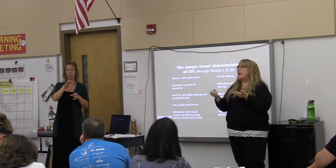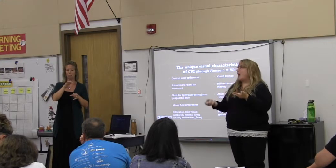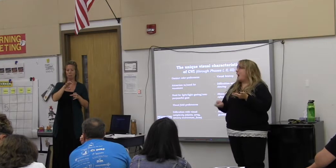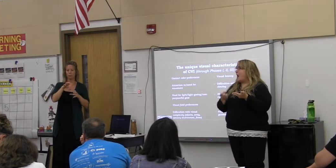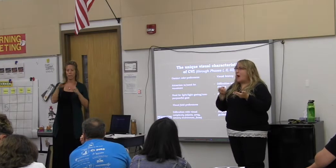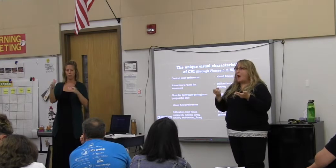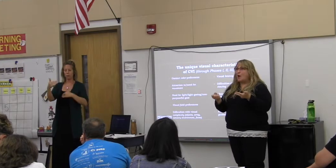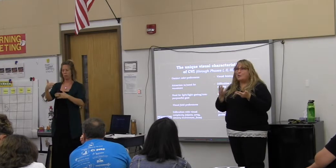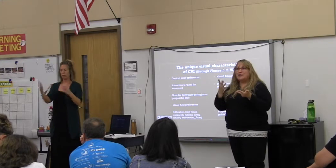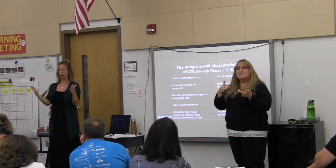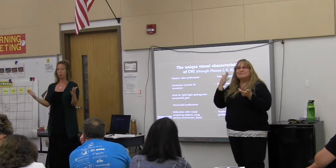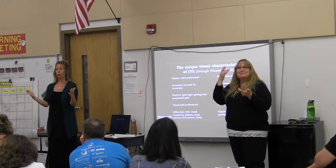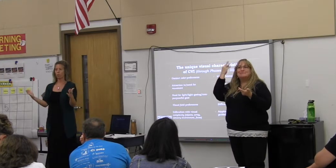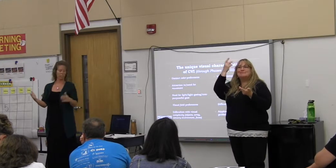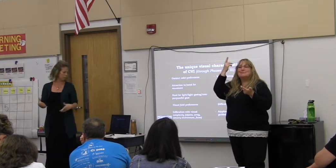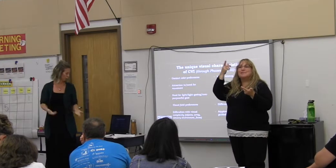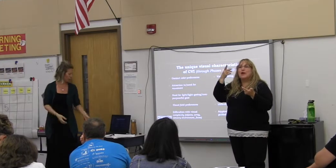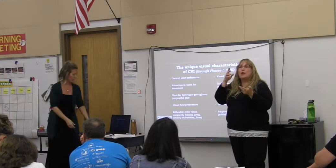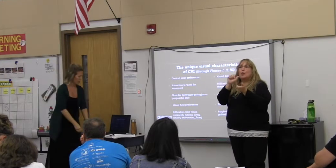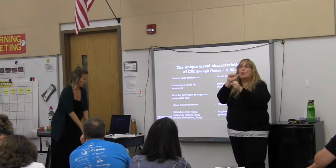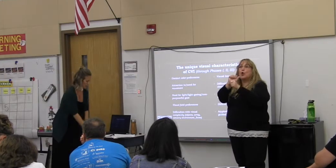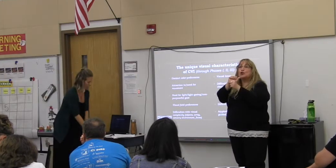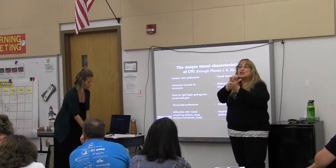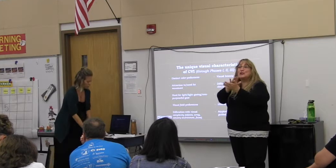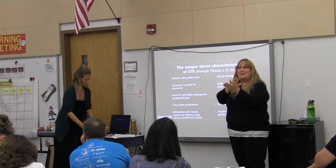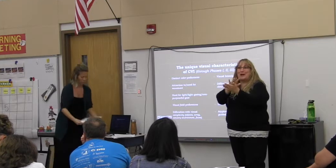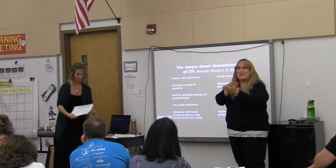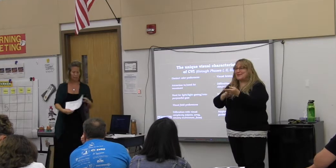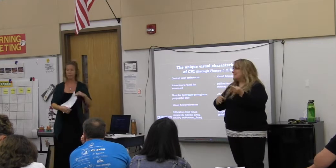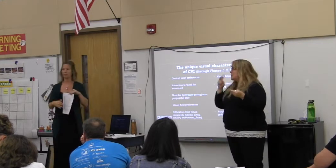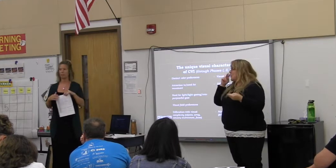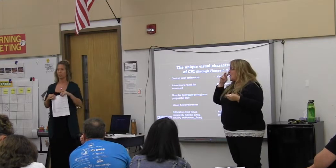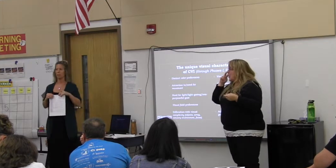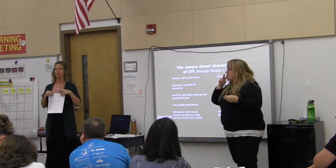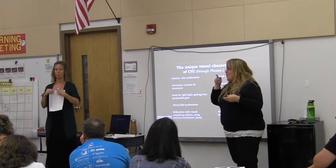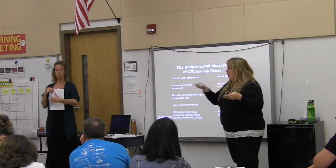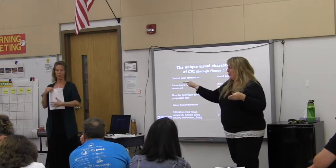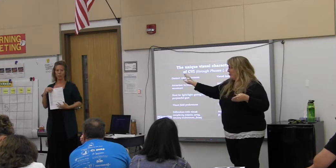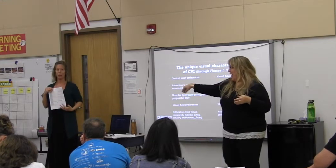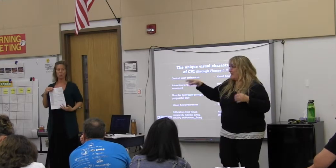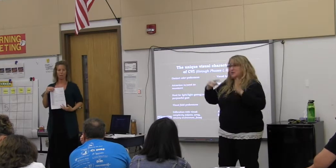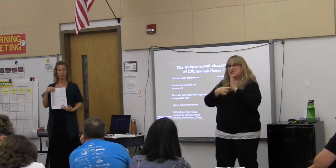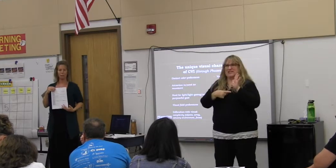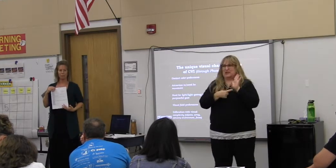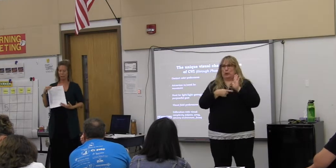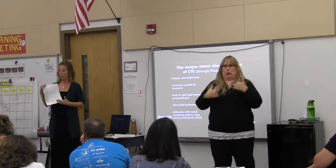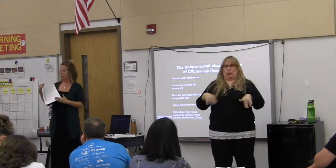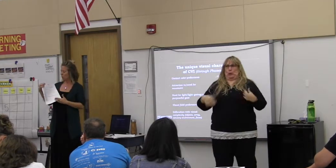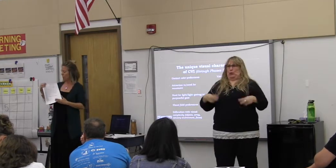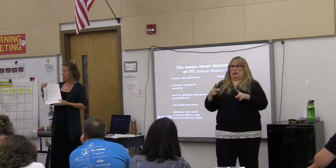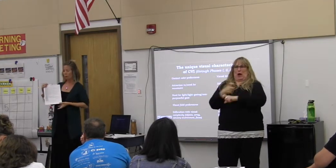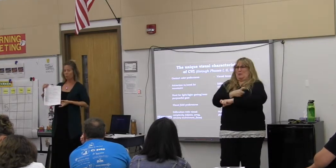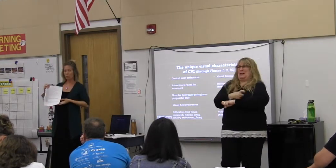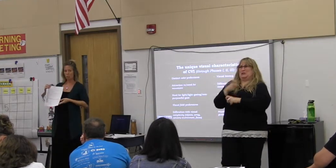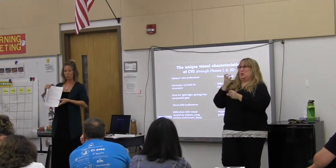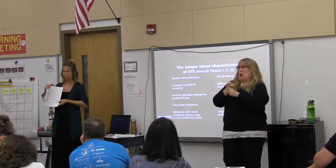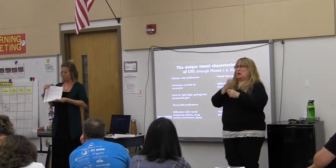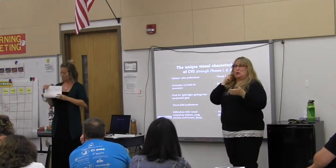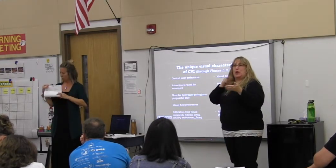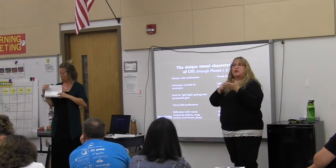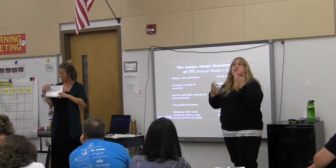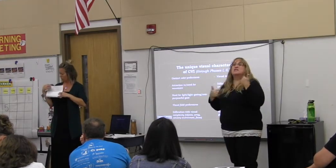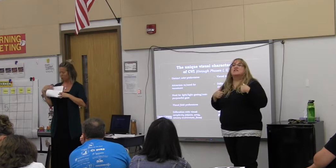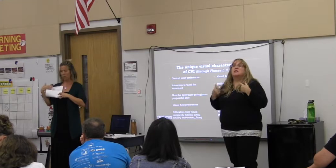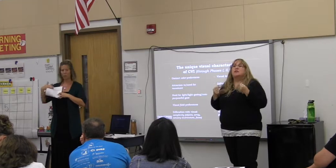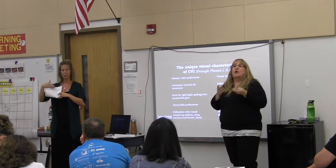many, like if you think about a worksheet, if I wanted them to look at this would be very complex. So what I might want to do